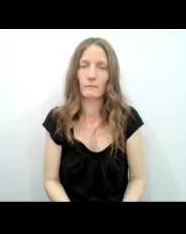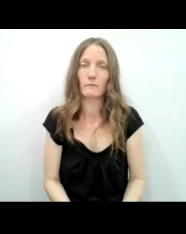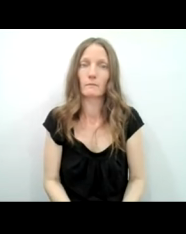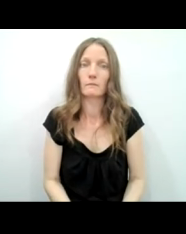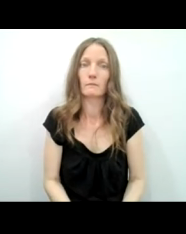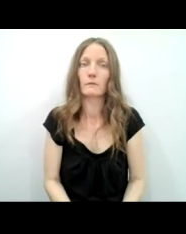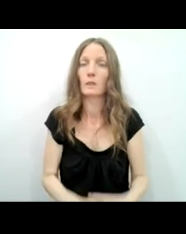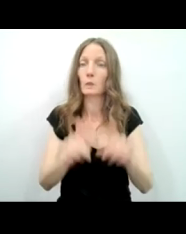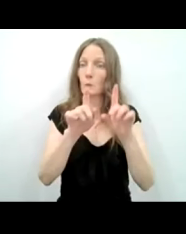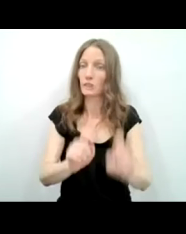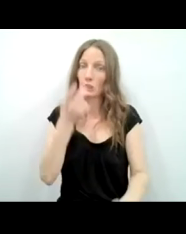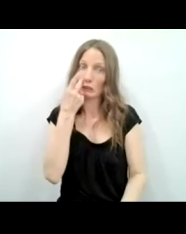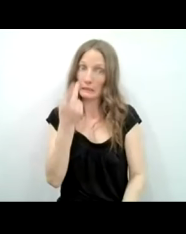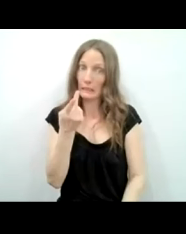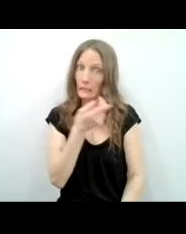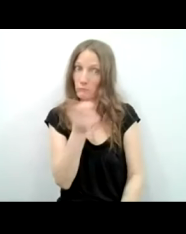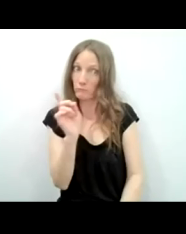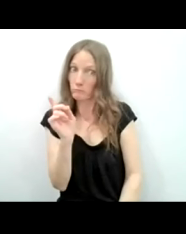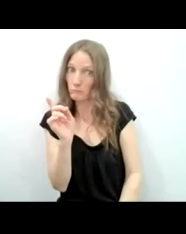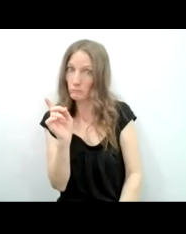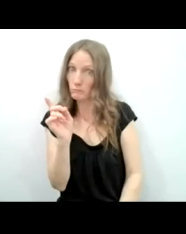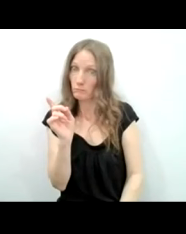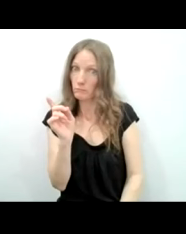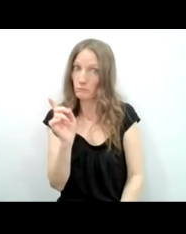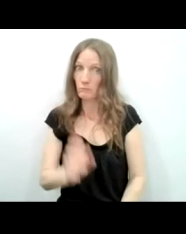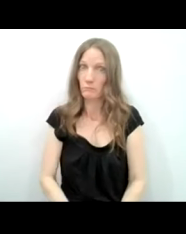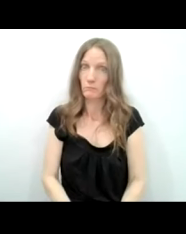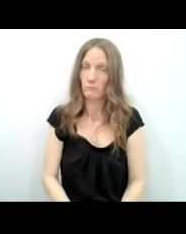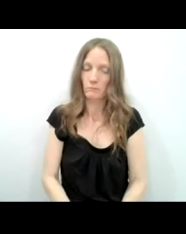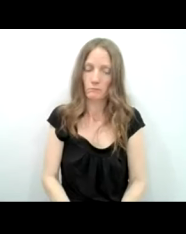icebreakers, but as we're doing that, I'm going to